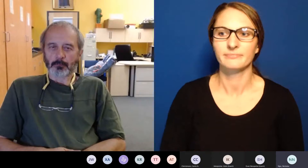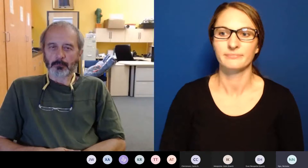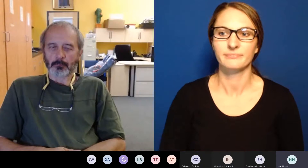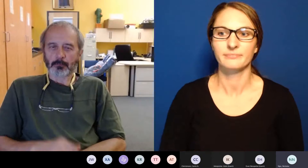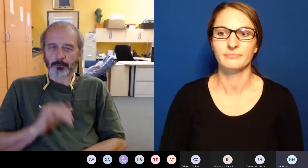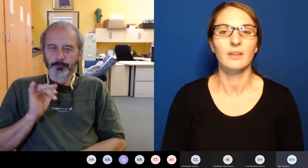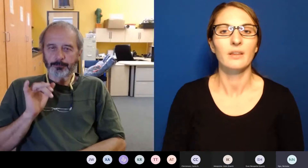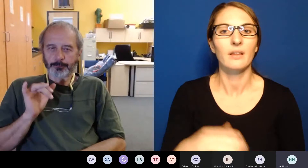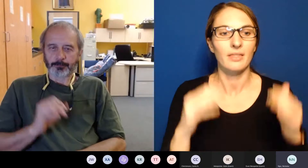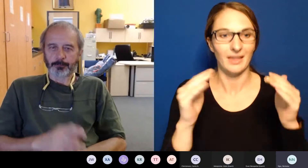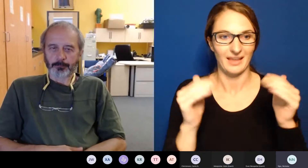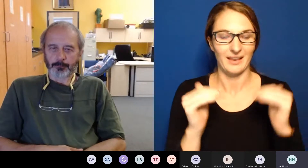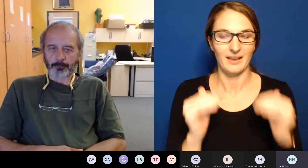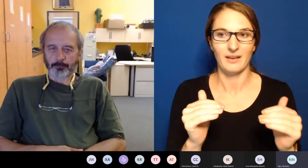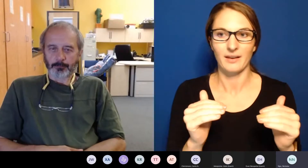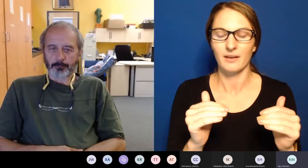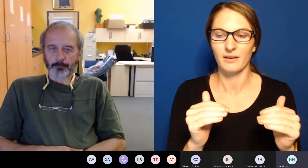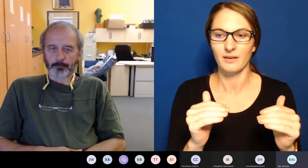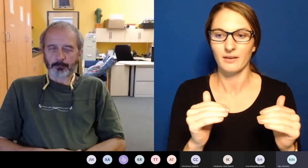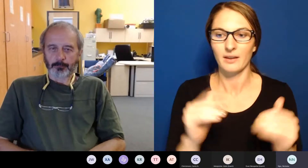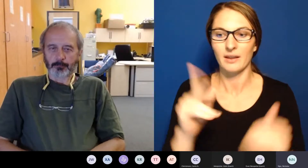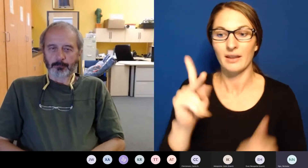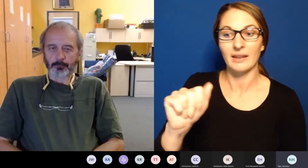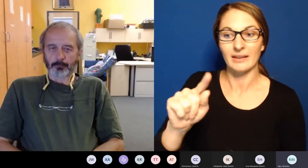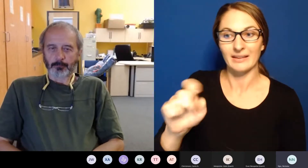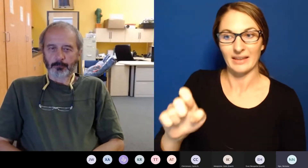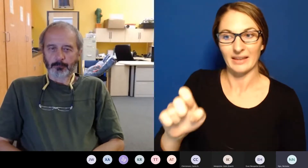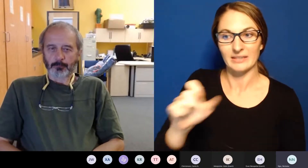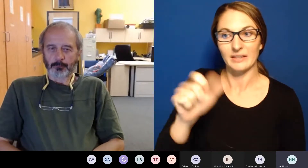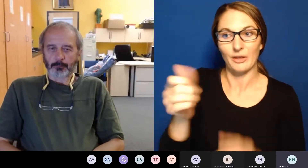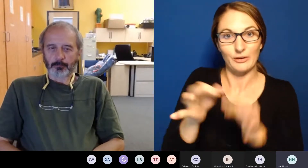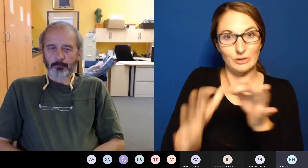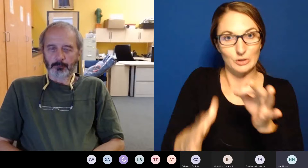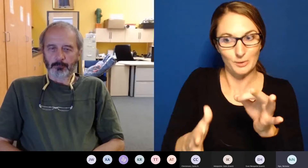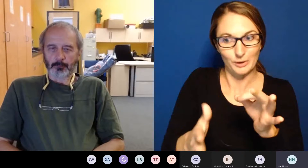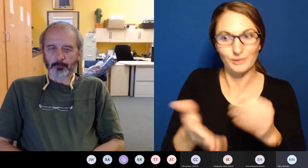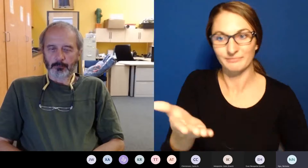And then we have Kate, one of the ASL interpreters.